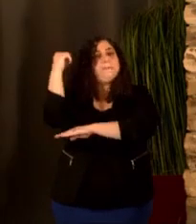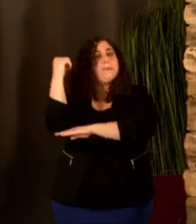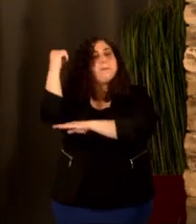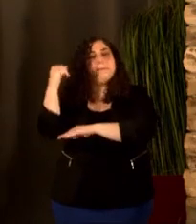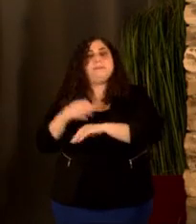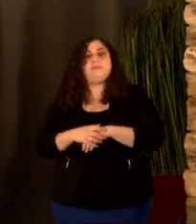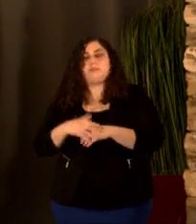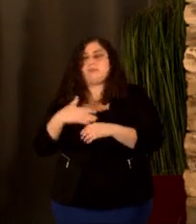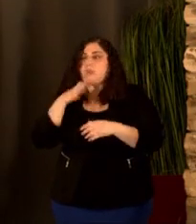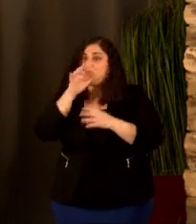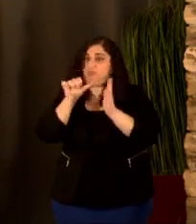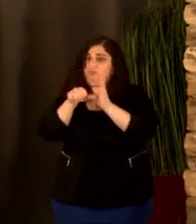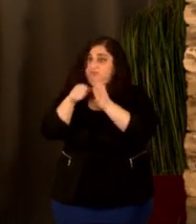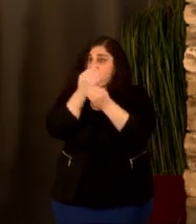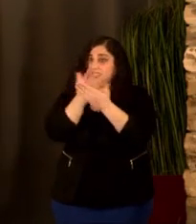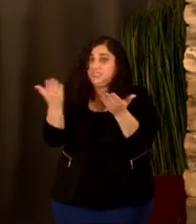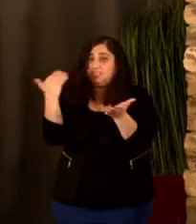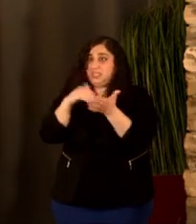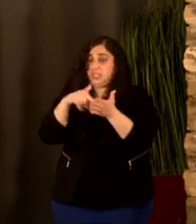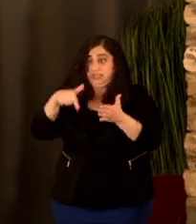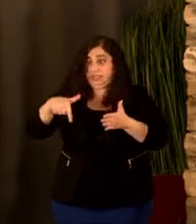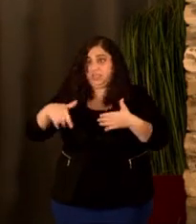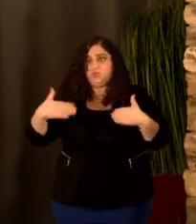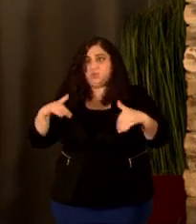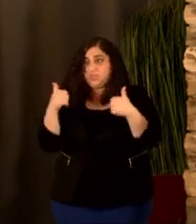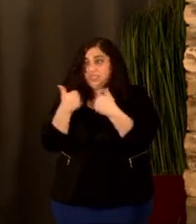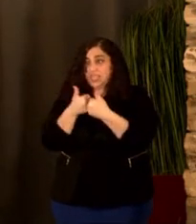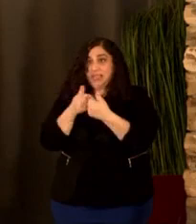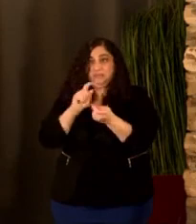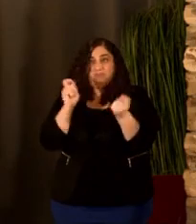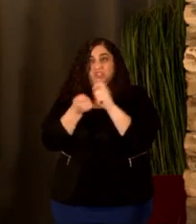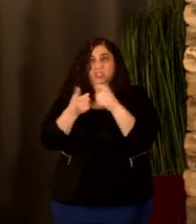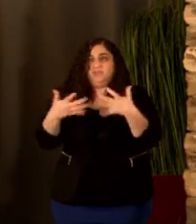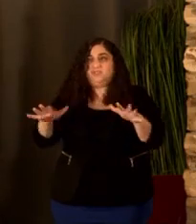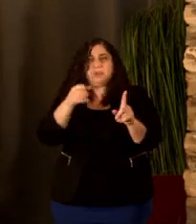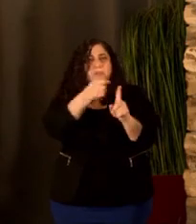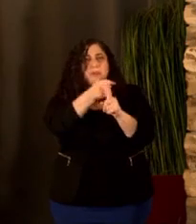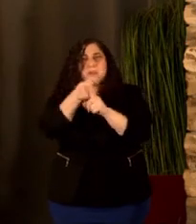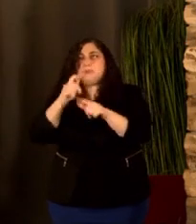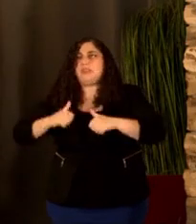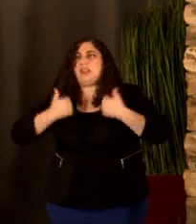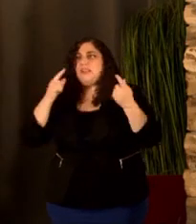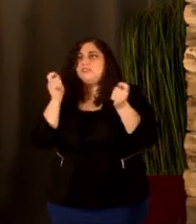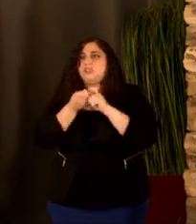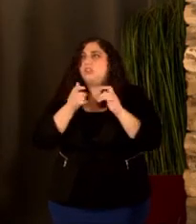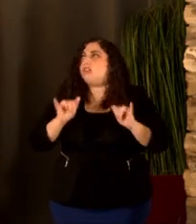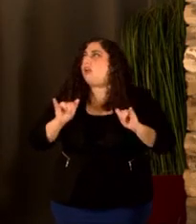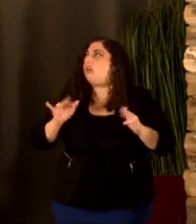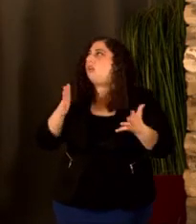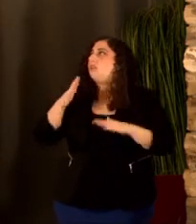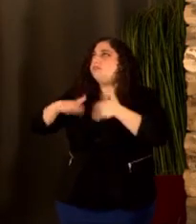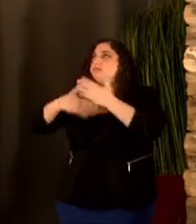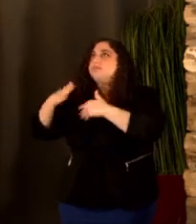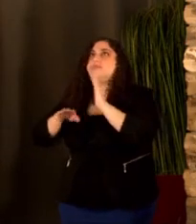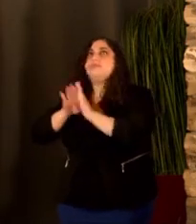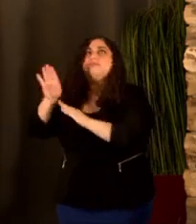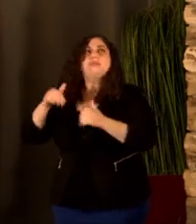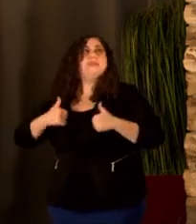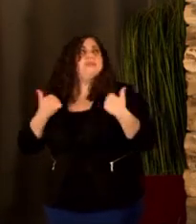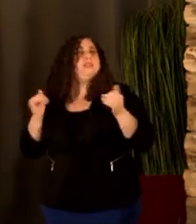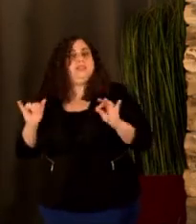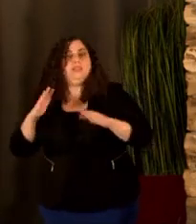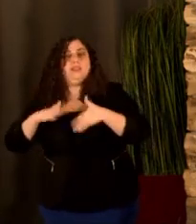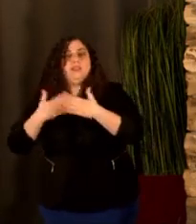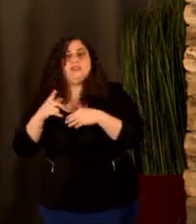said, changing moment. And I couldn't be more proud to be here to present this package, this plan, this